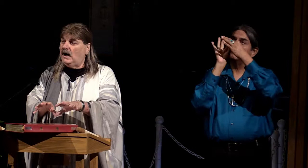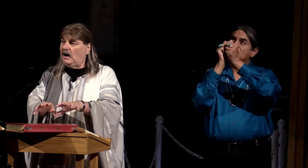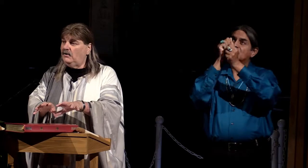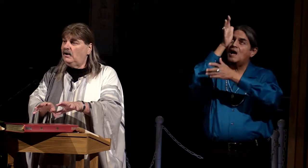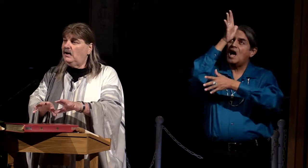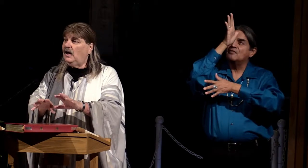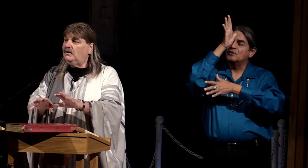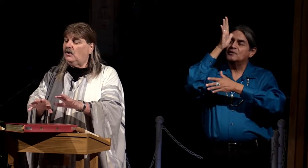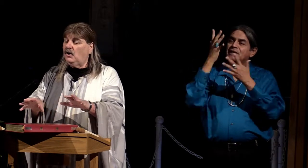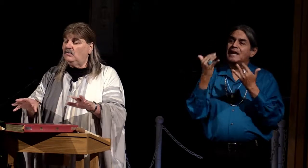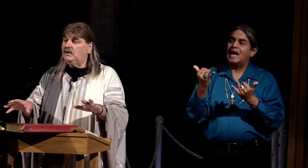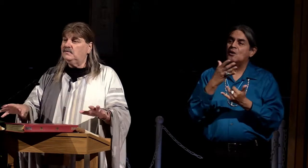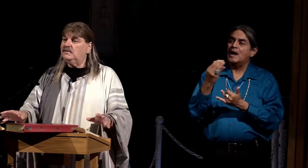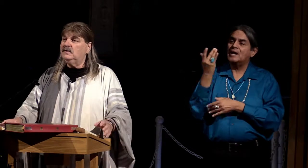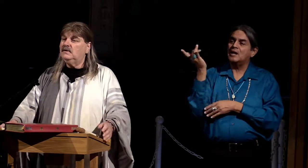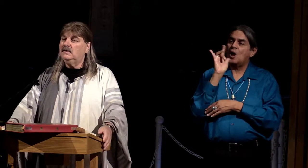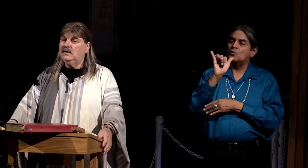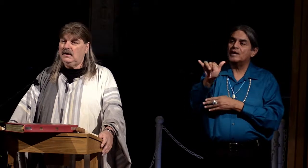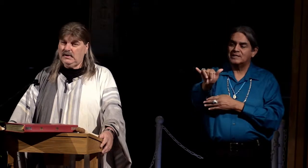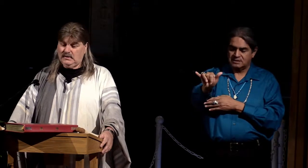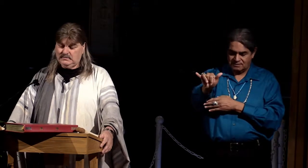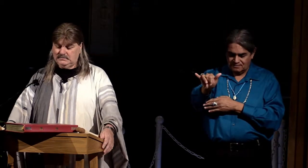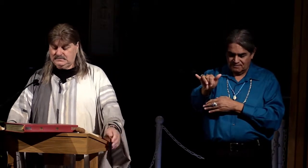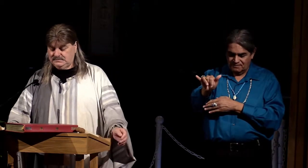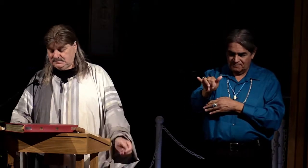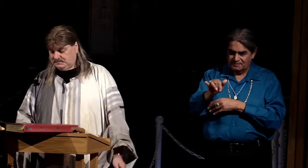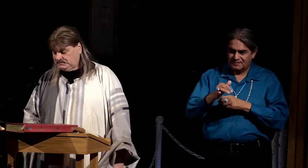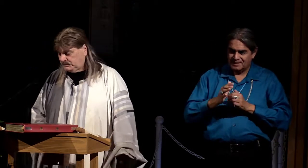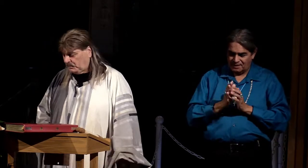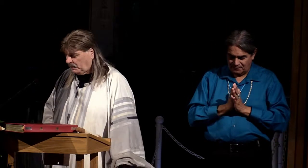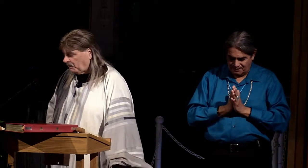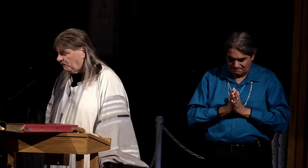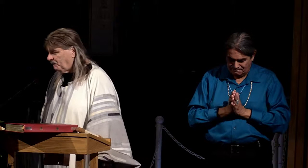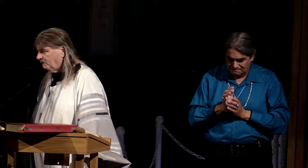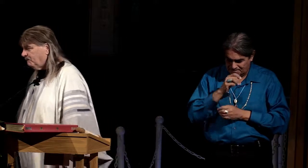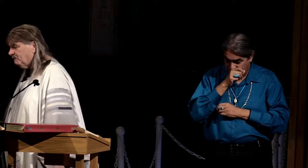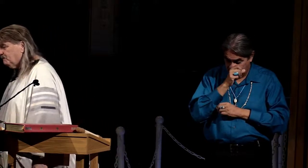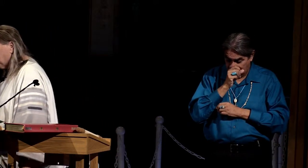now and always.